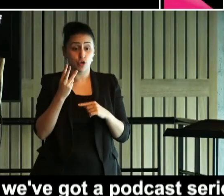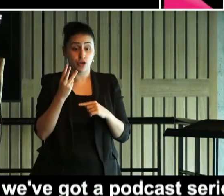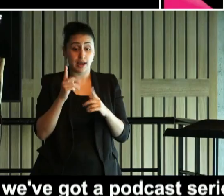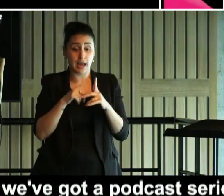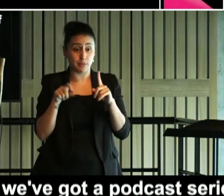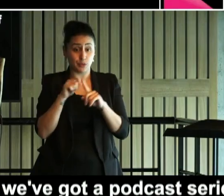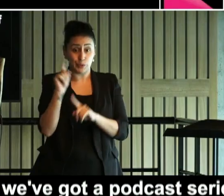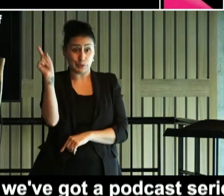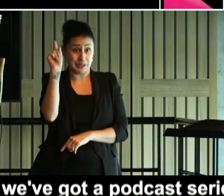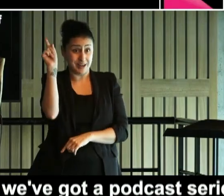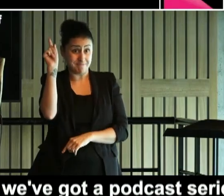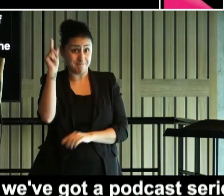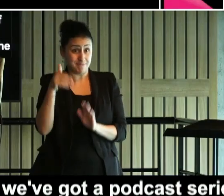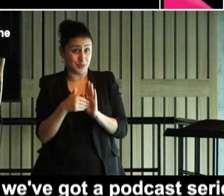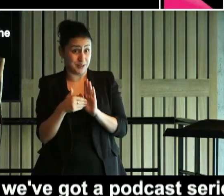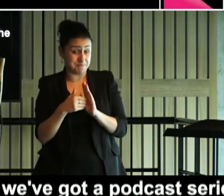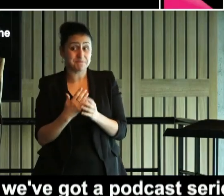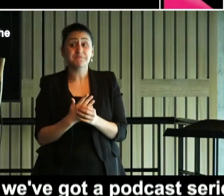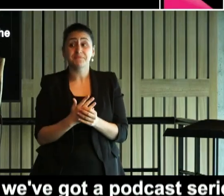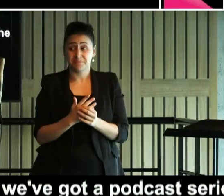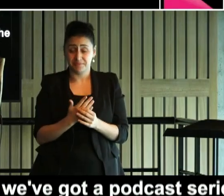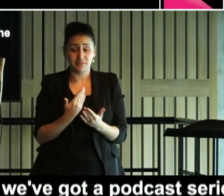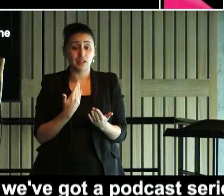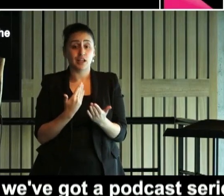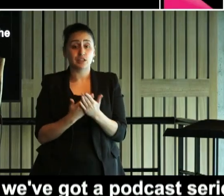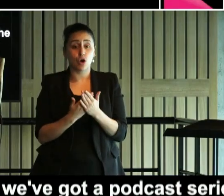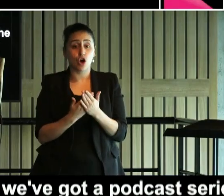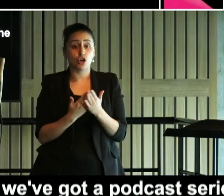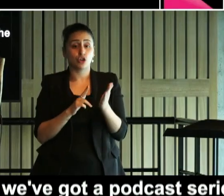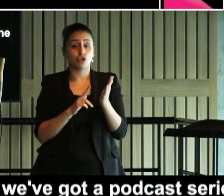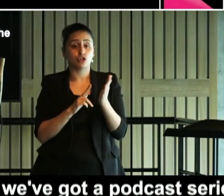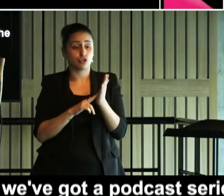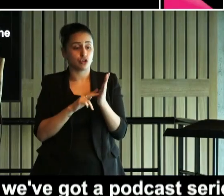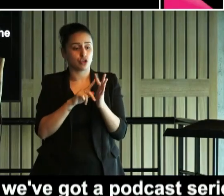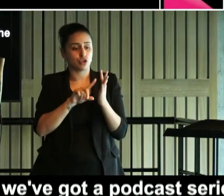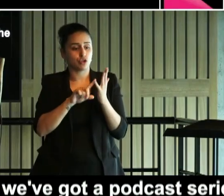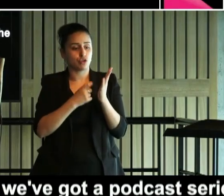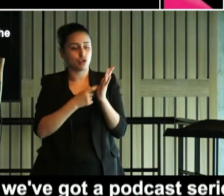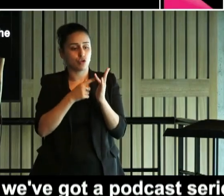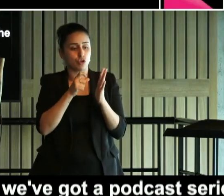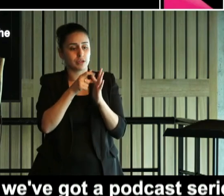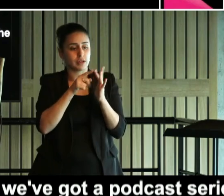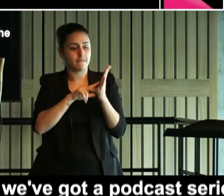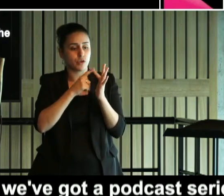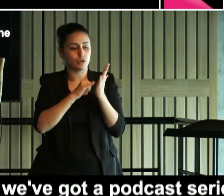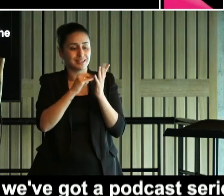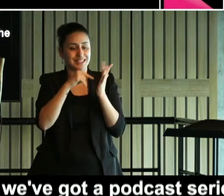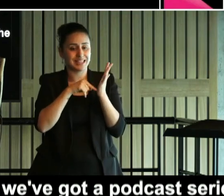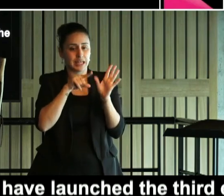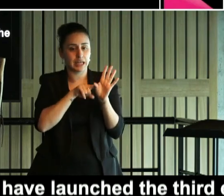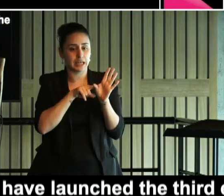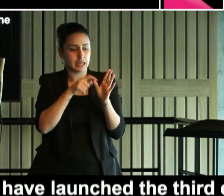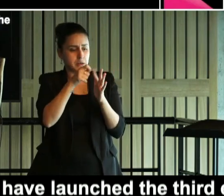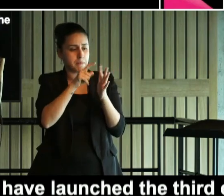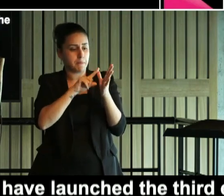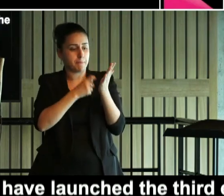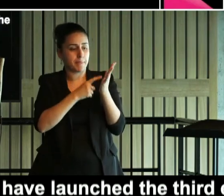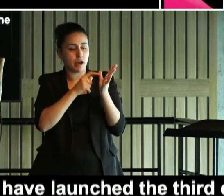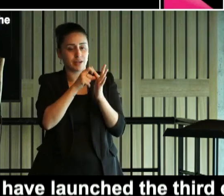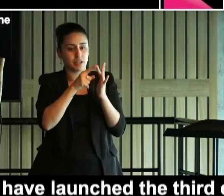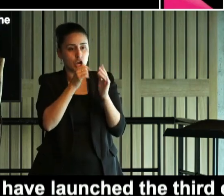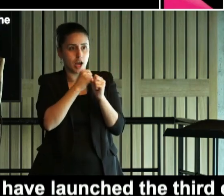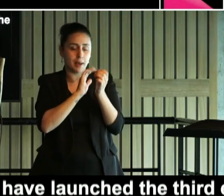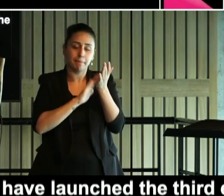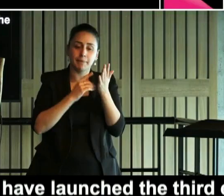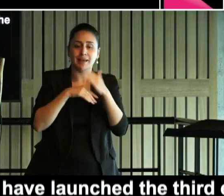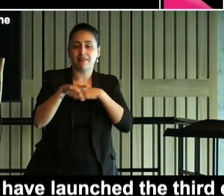episode of that today. It's on the neurodiversity paradigm in theatre, and I urge you to check it out